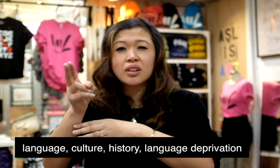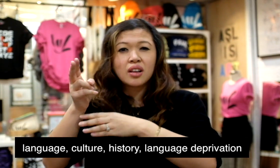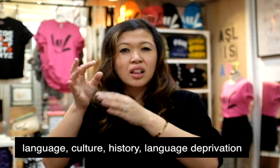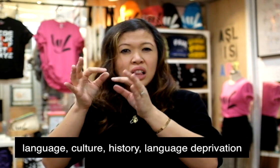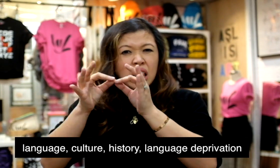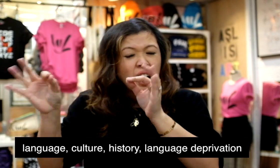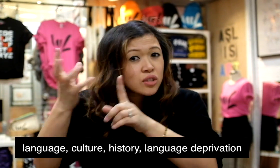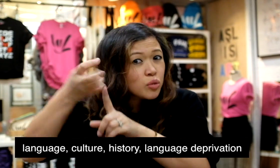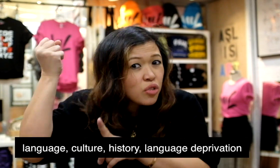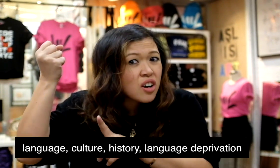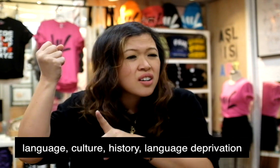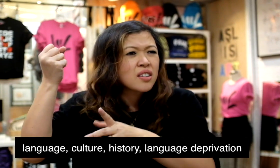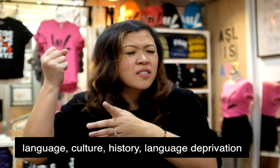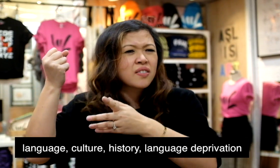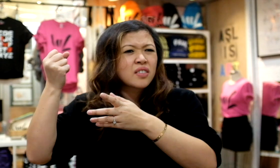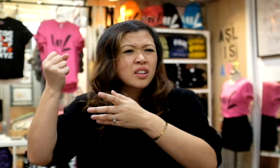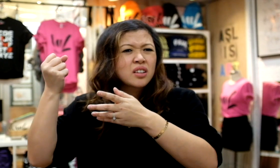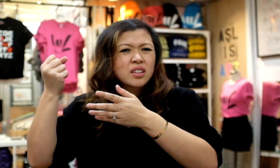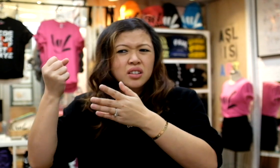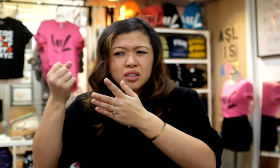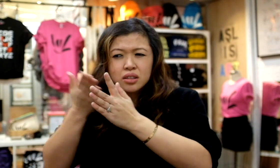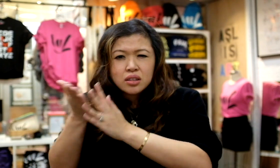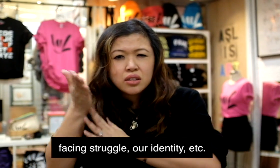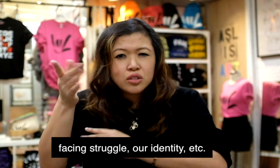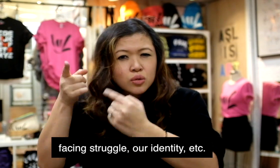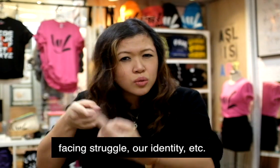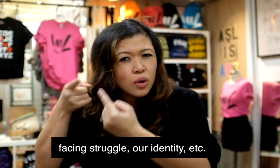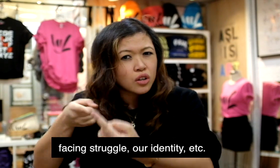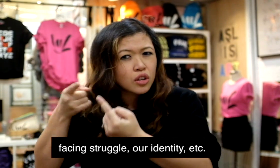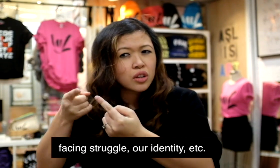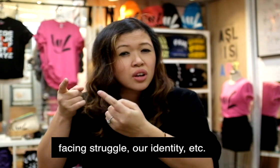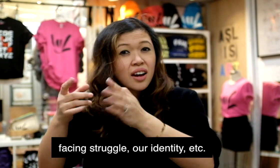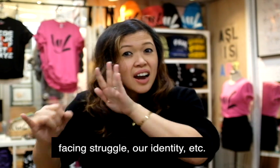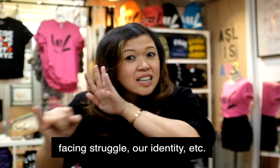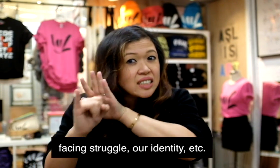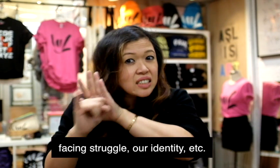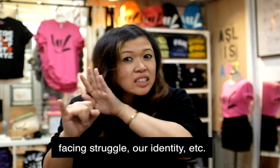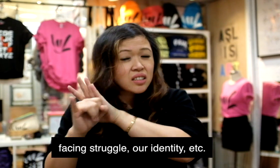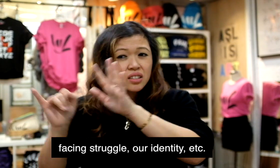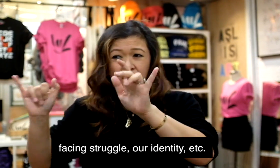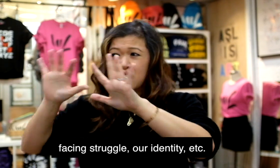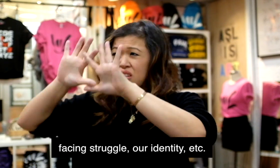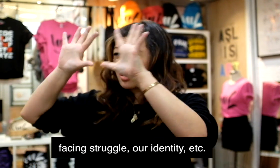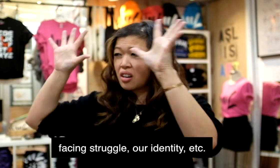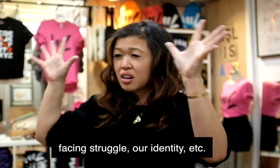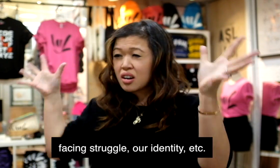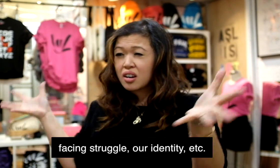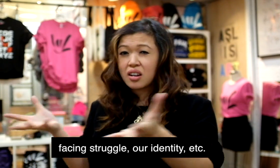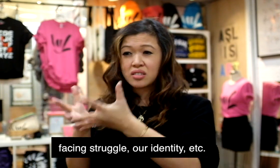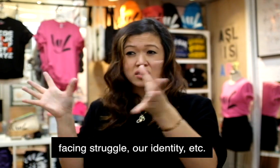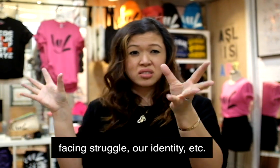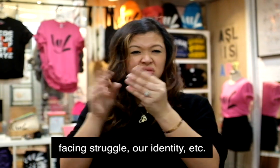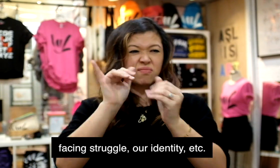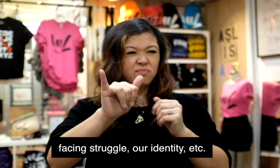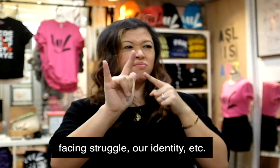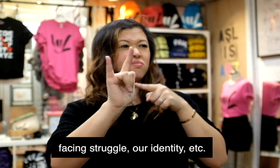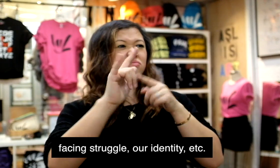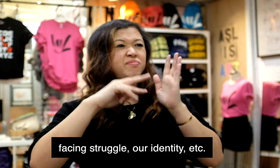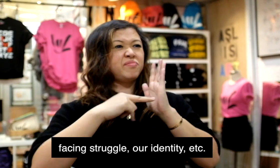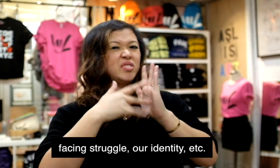history, language deprecation. There's so much struggle with our identity. All of that was in here. And that